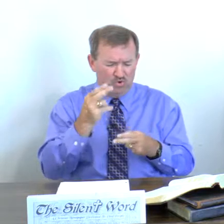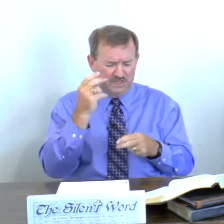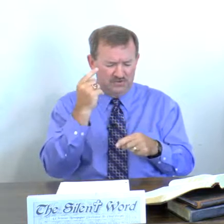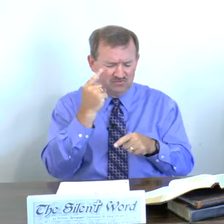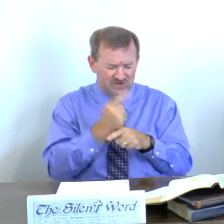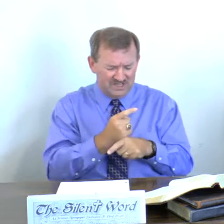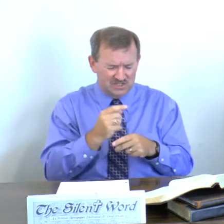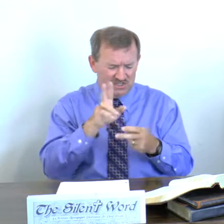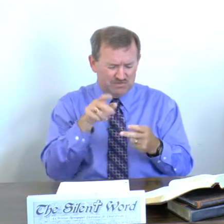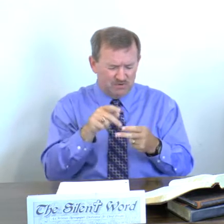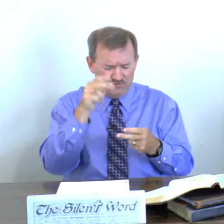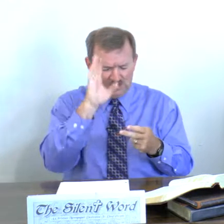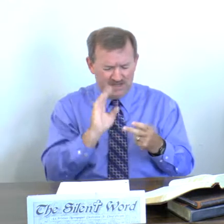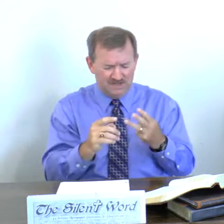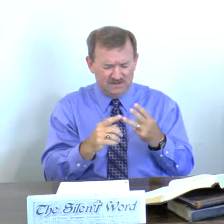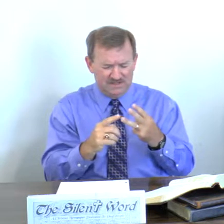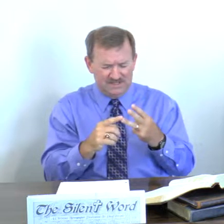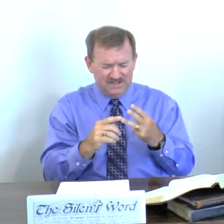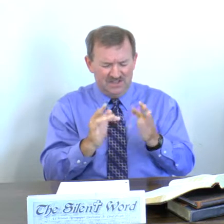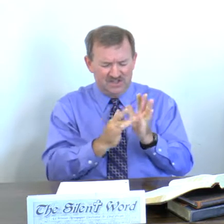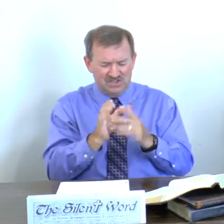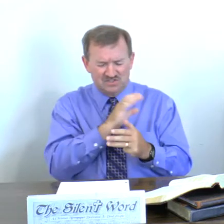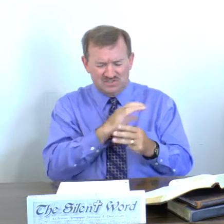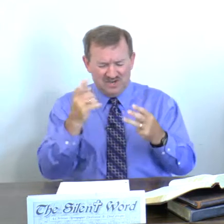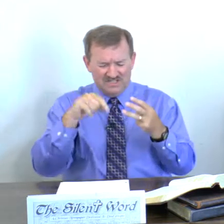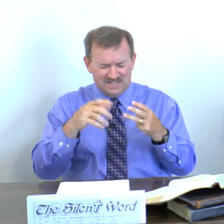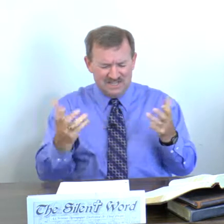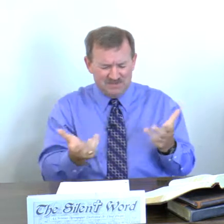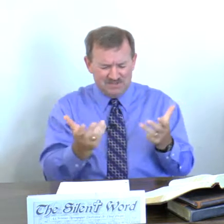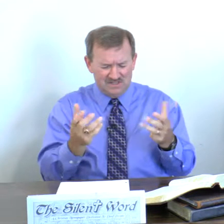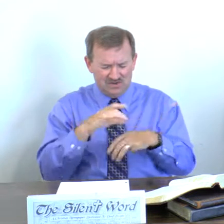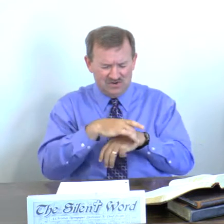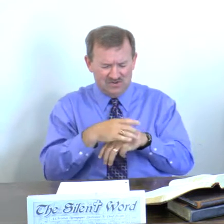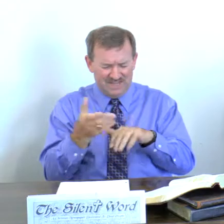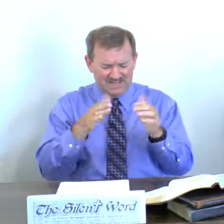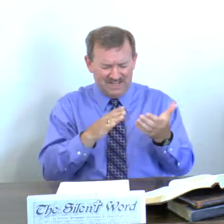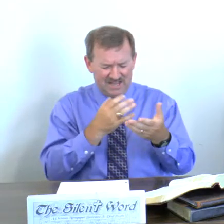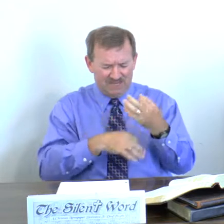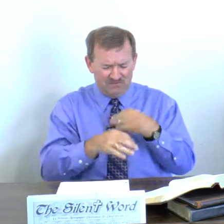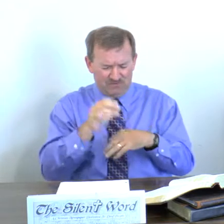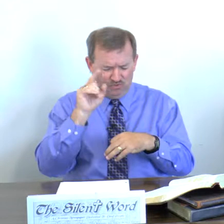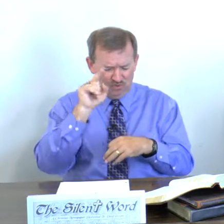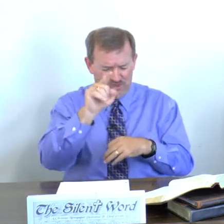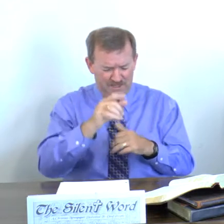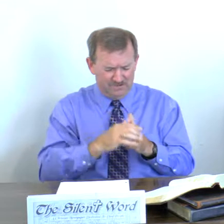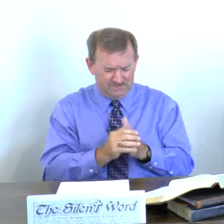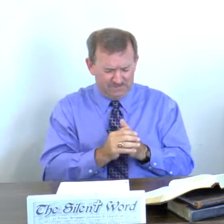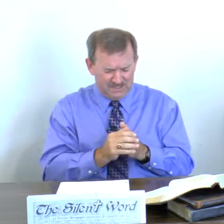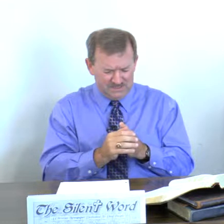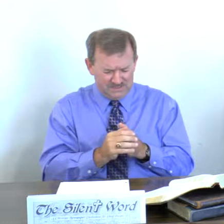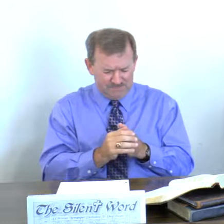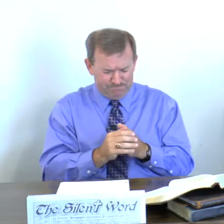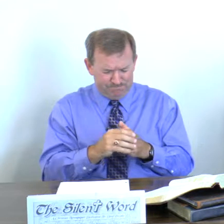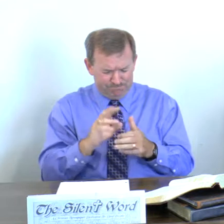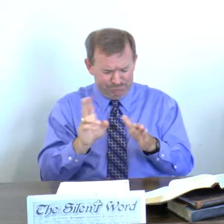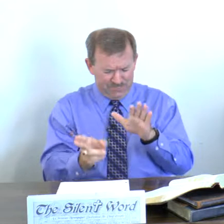holy, righteous, perfect God, that Jesus Christ came to this earth and died for them. He